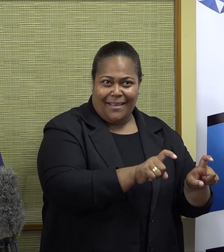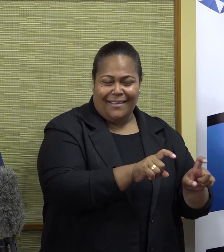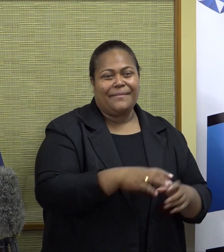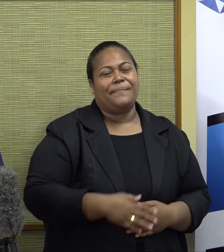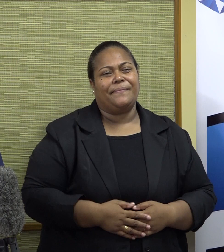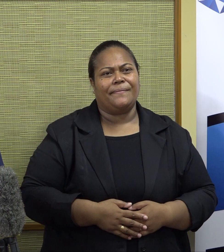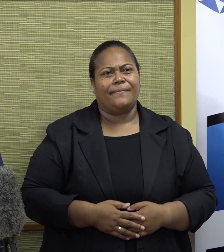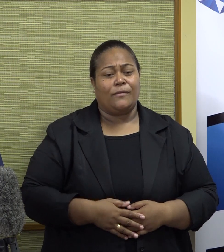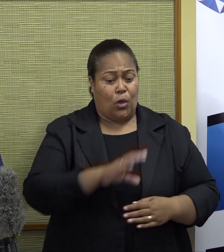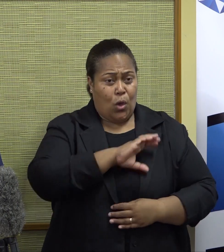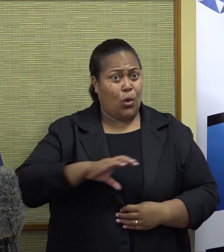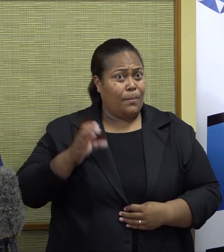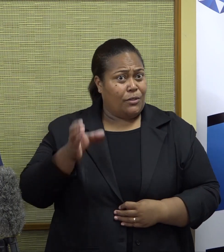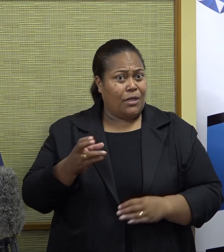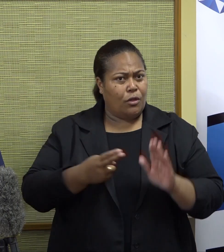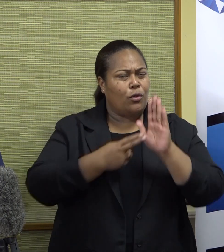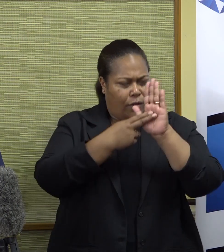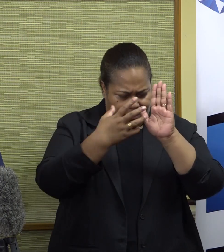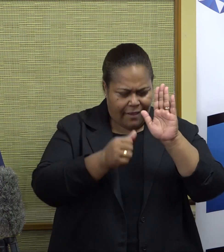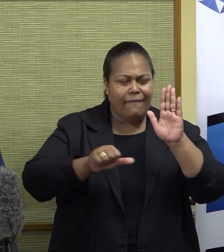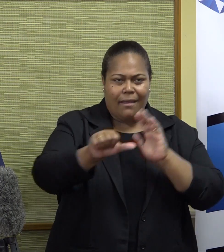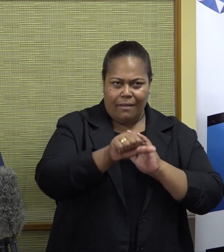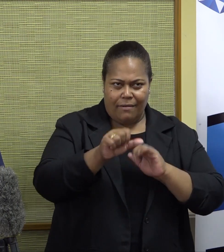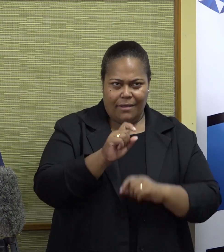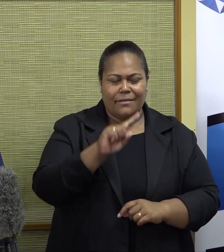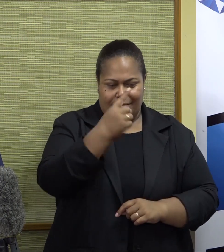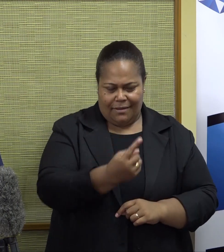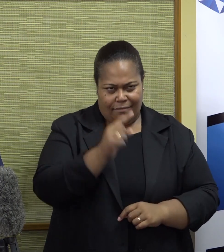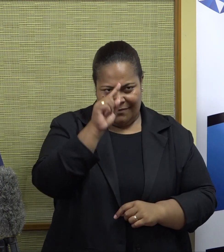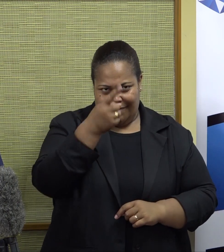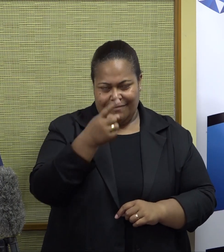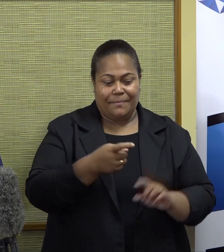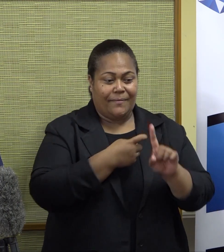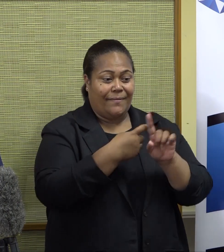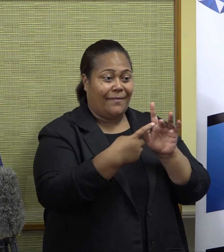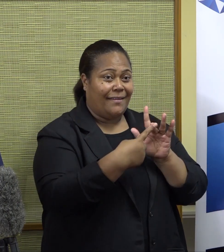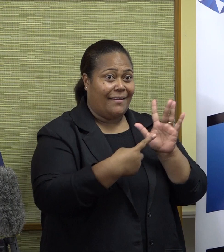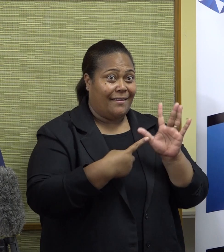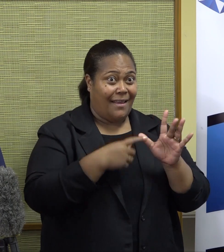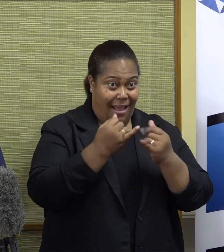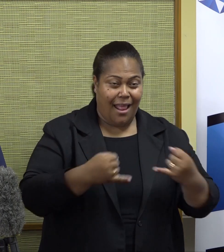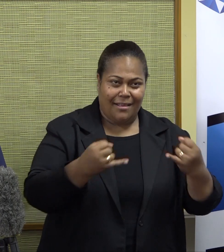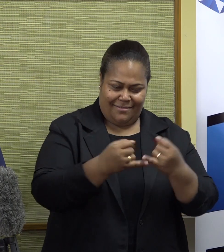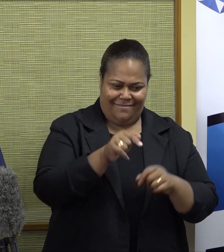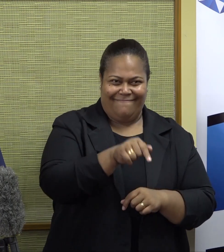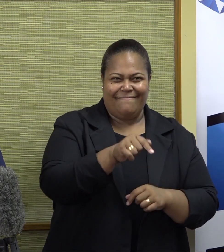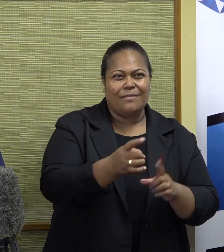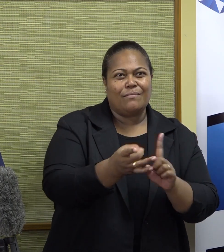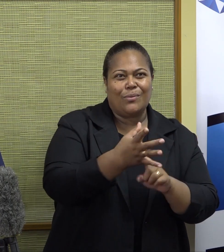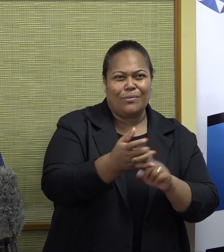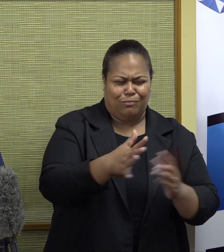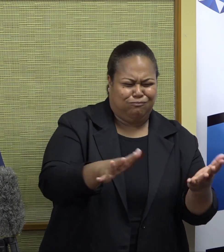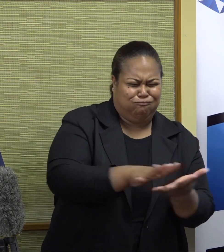Commissioner Northern has his area of interest, to which Kia Island is one of them. Those are the areas that they will